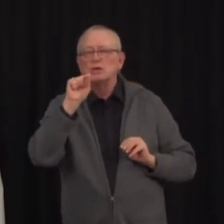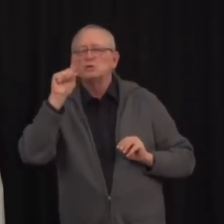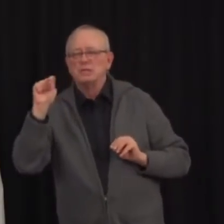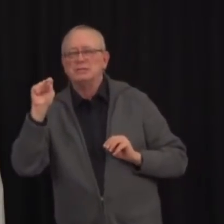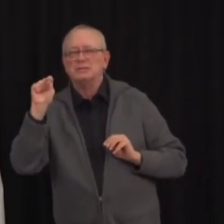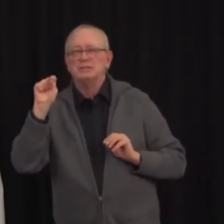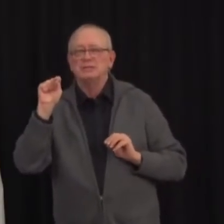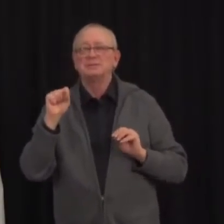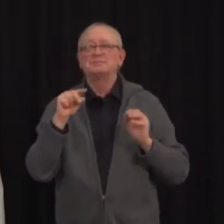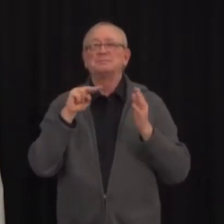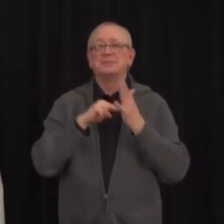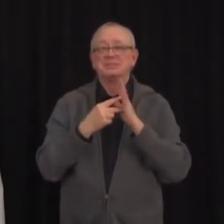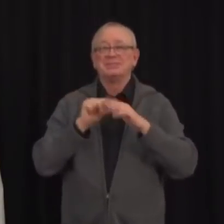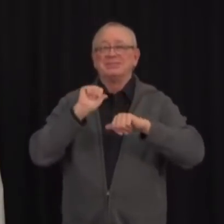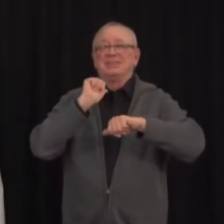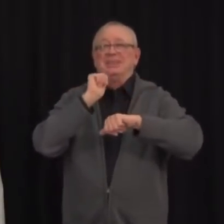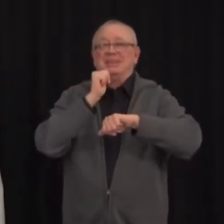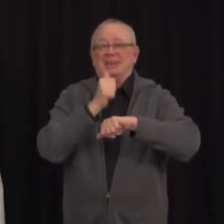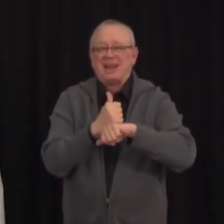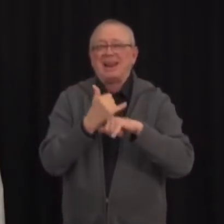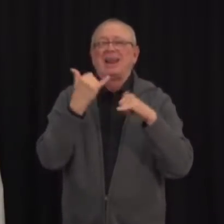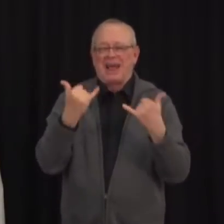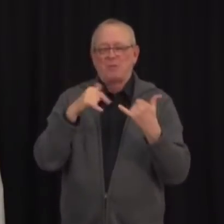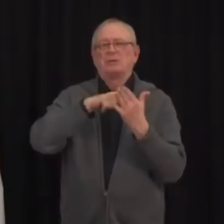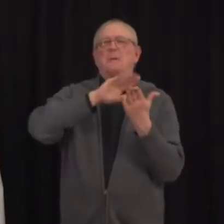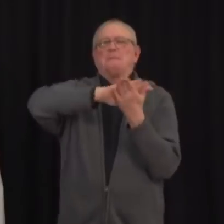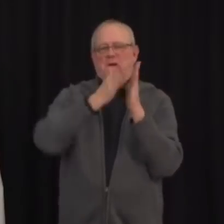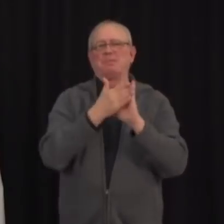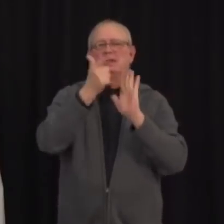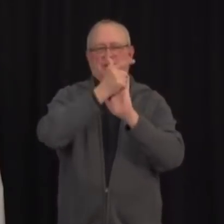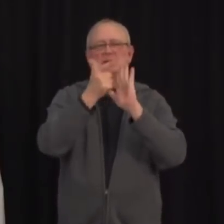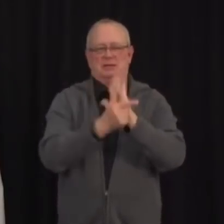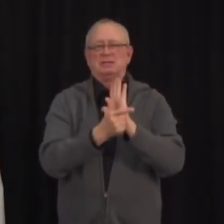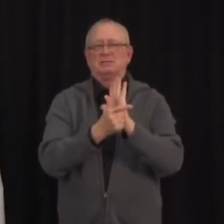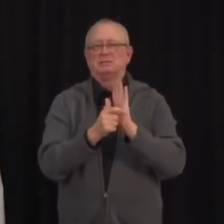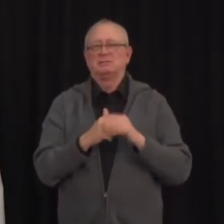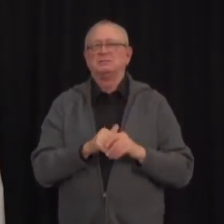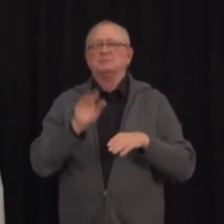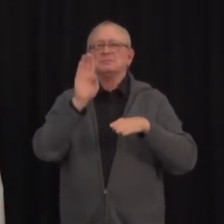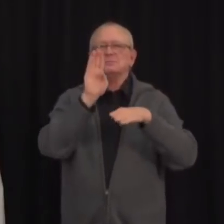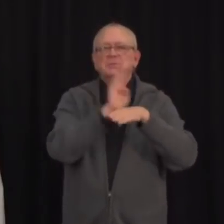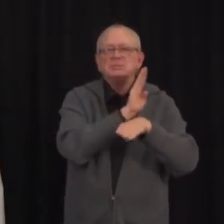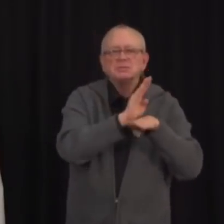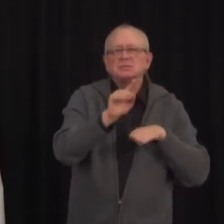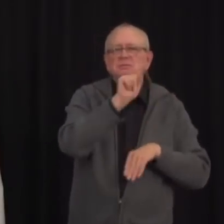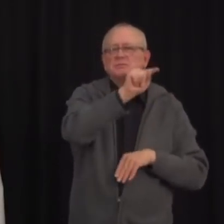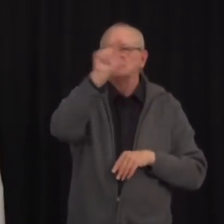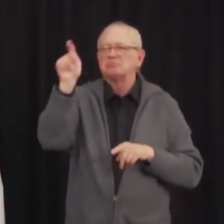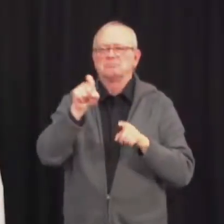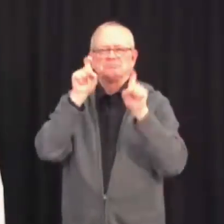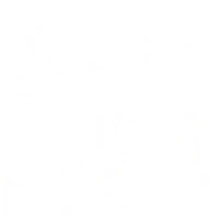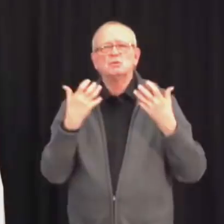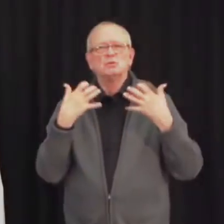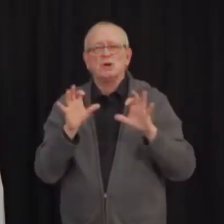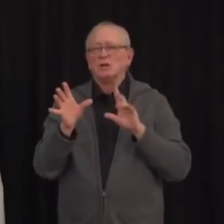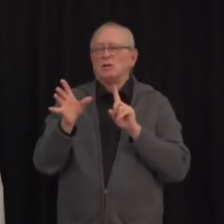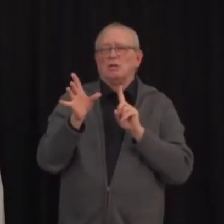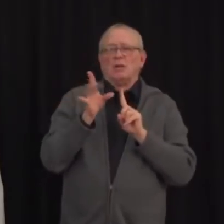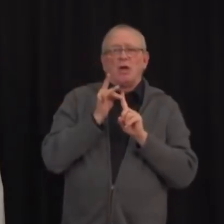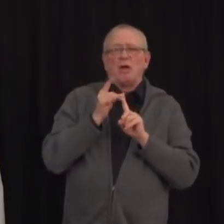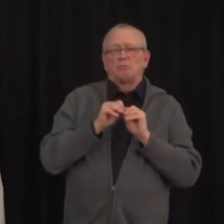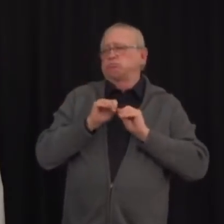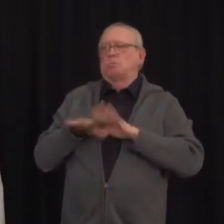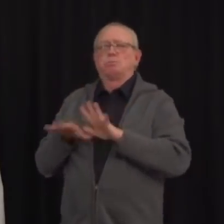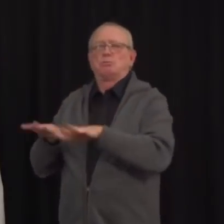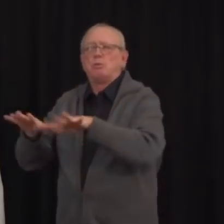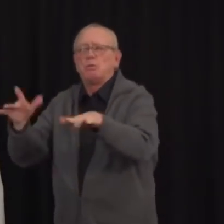later today. I urge Albertans to exercise patience and kindness in the days ahead. To